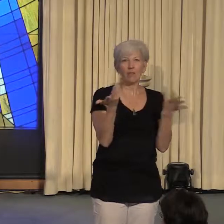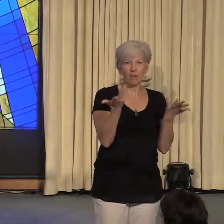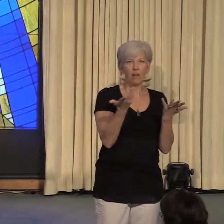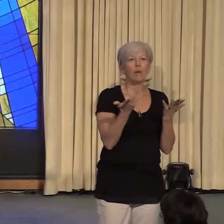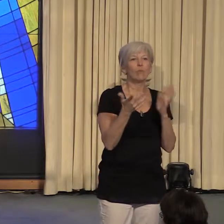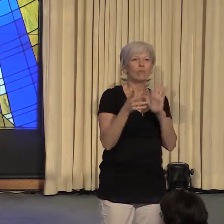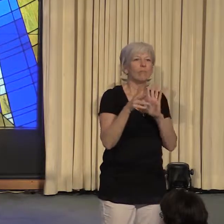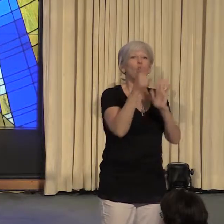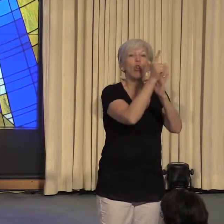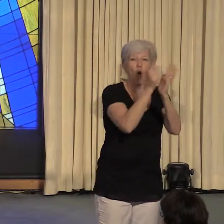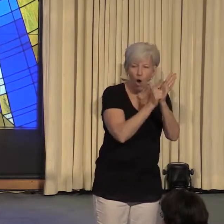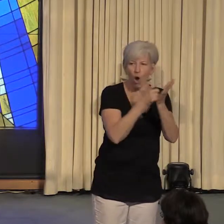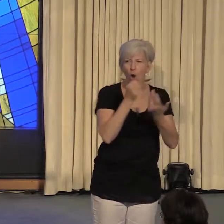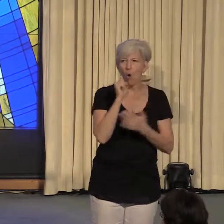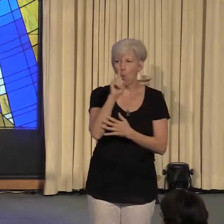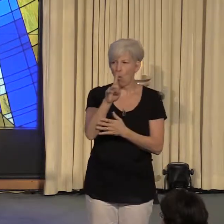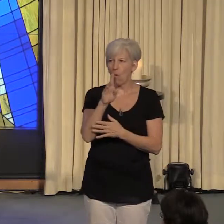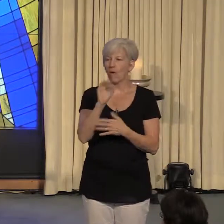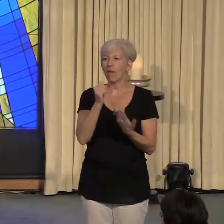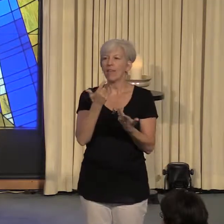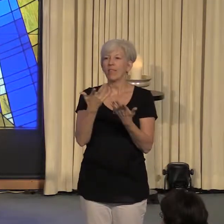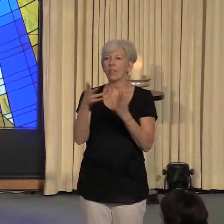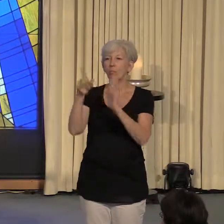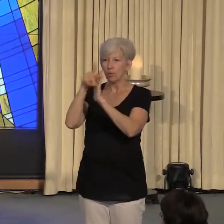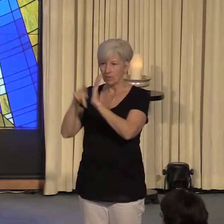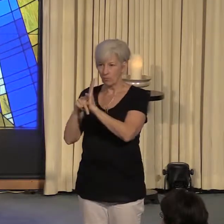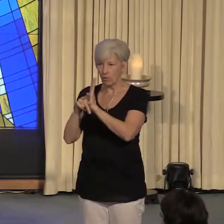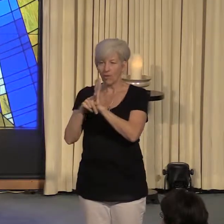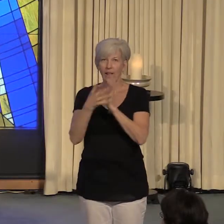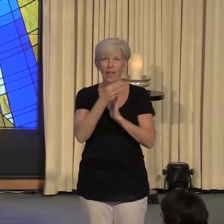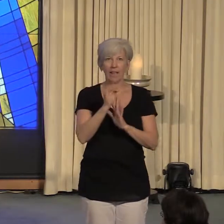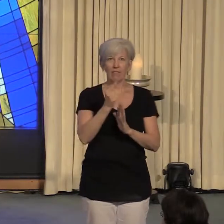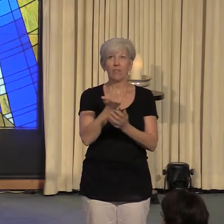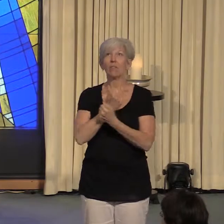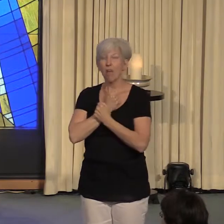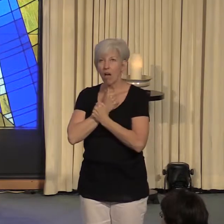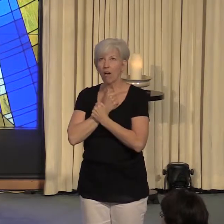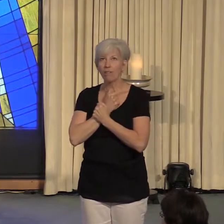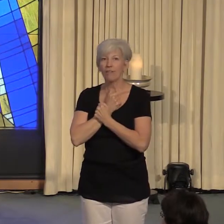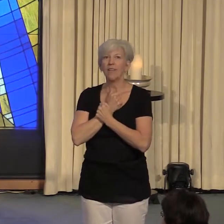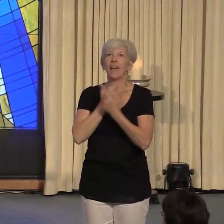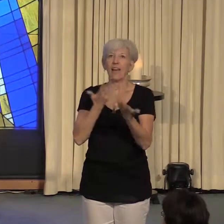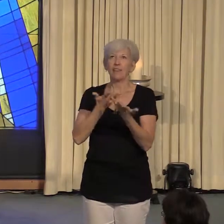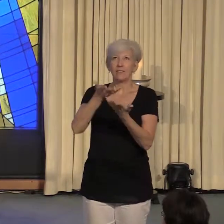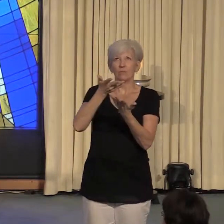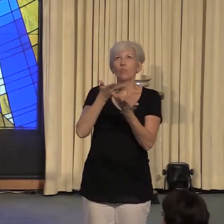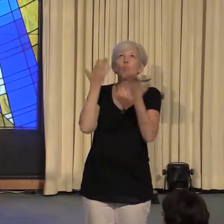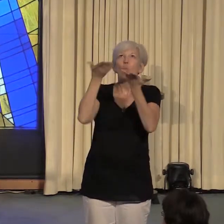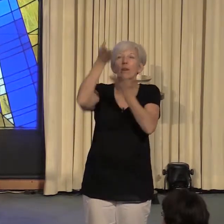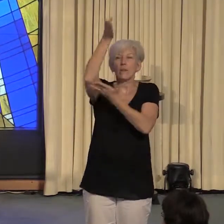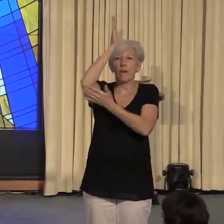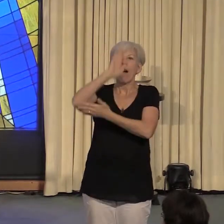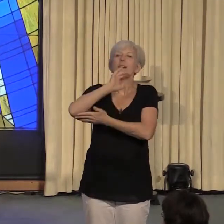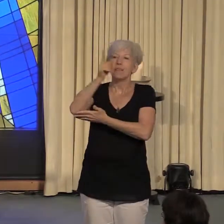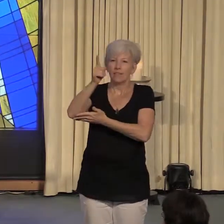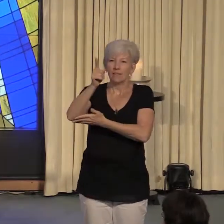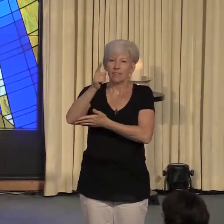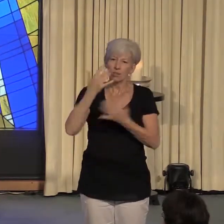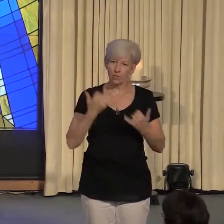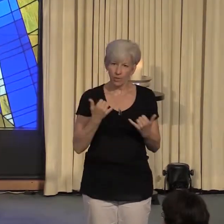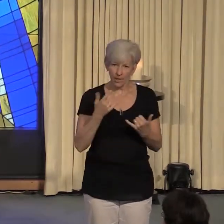that is God, the love being the love that God is, right? So even today, when we talk about God being